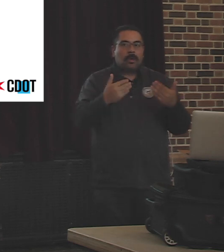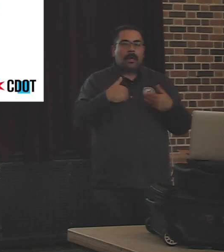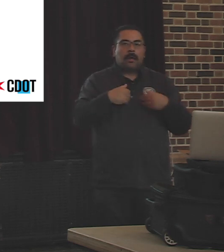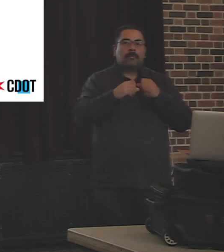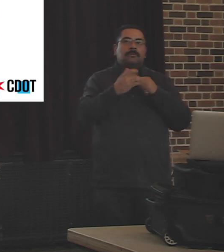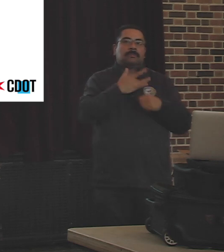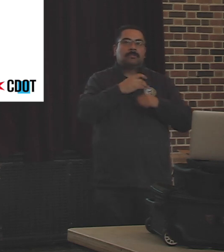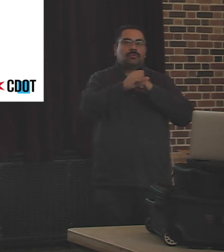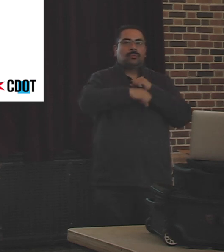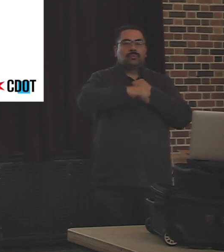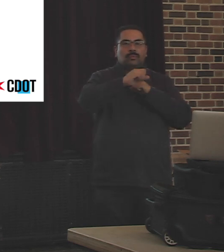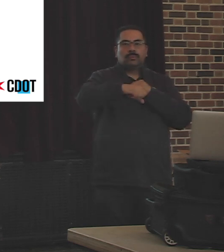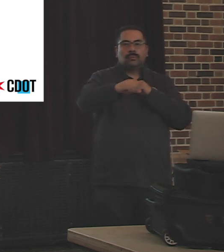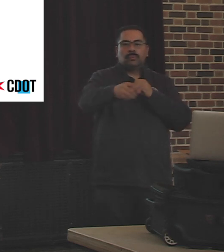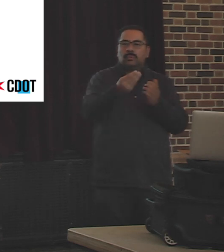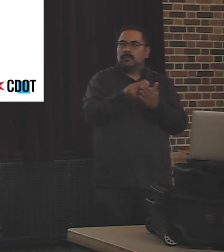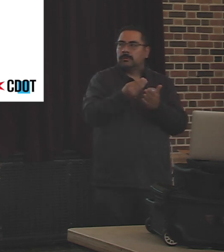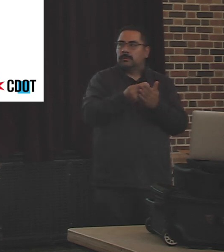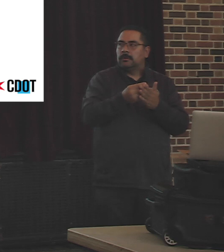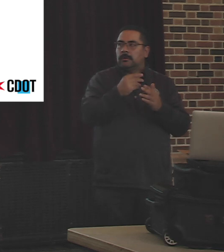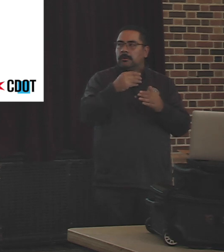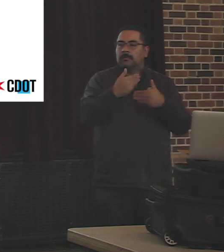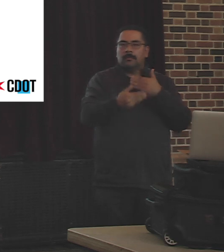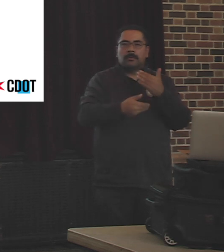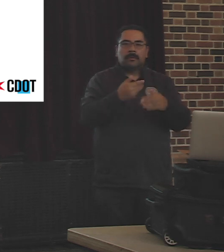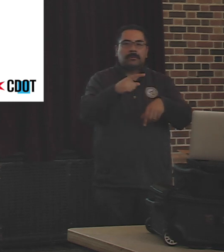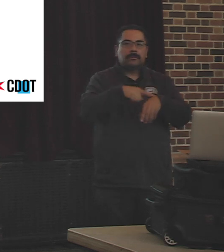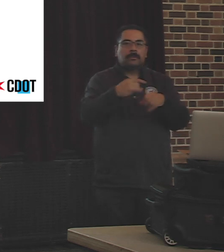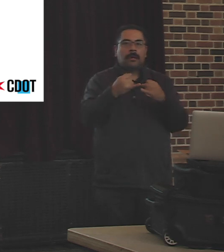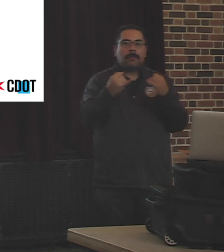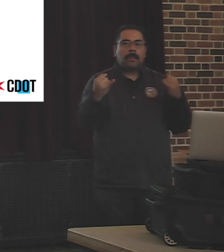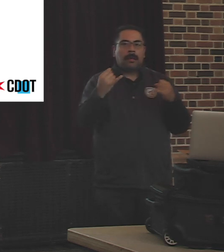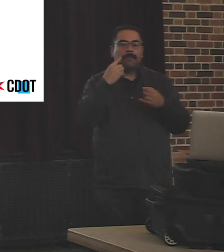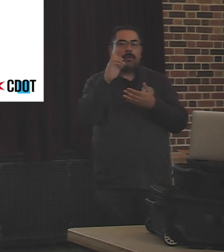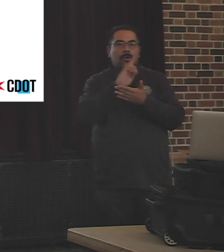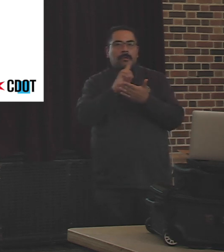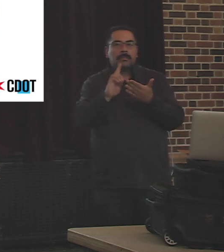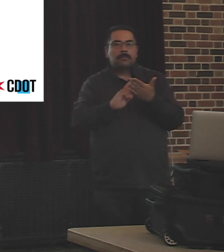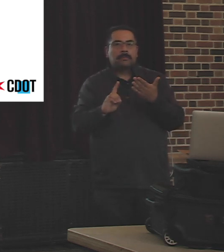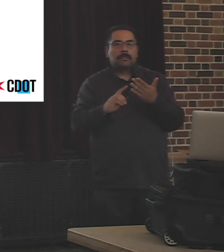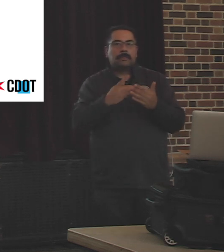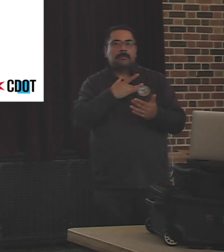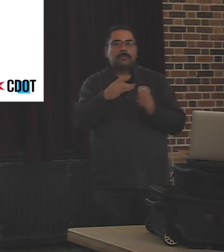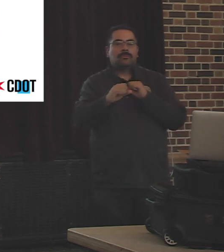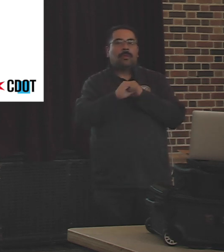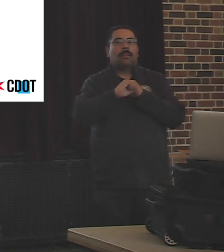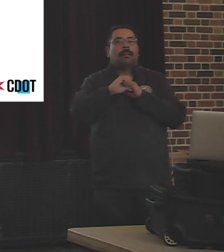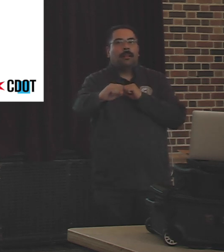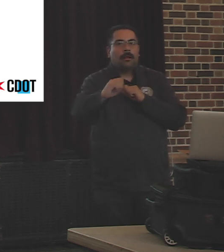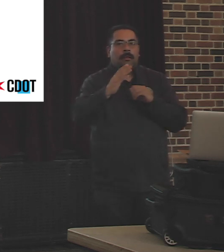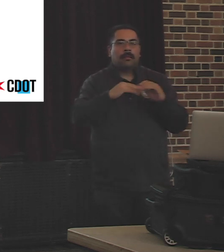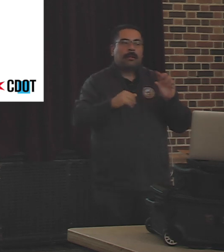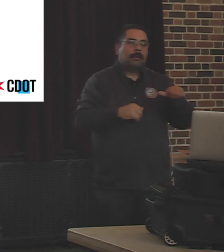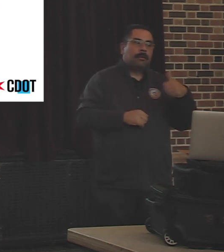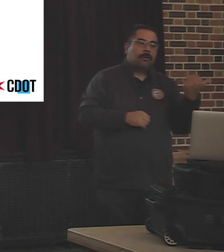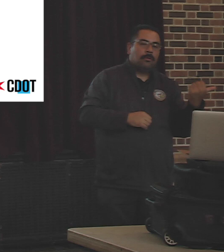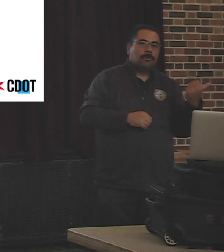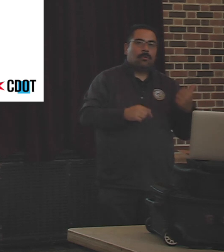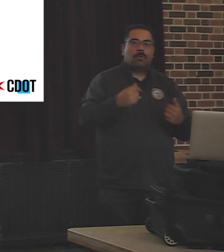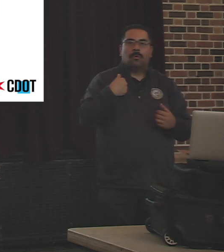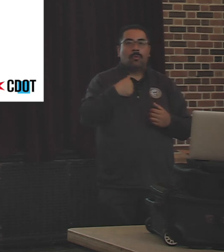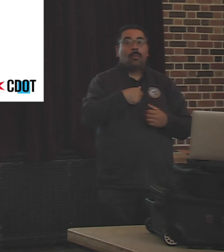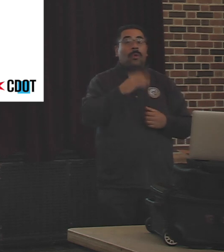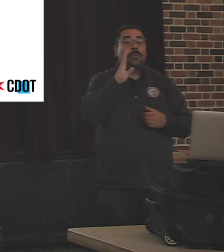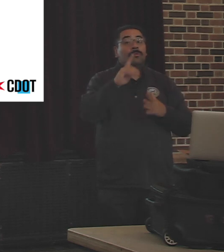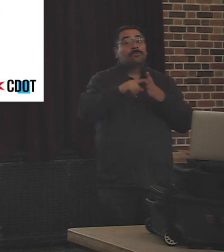lengthy planning process, and the timeline for design is longer than usual. So we will not be